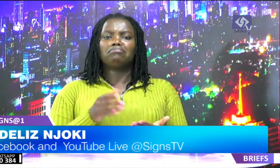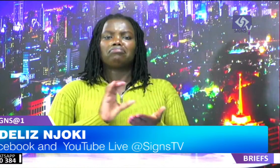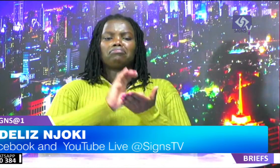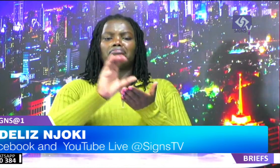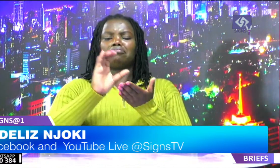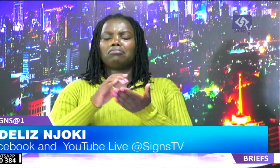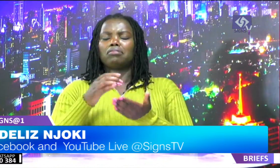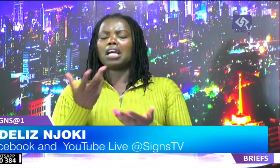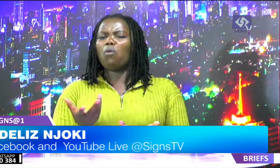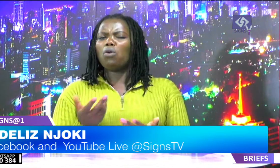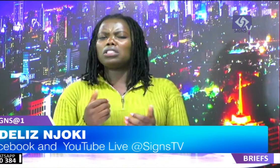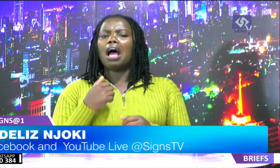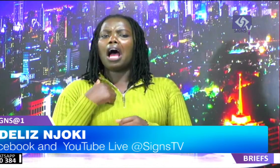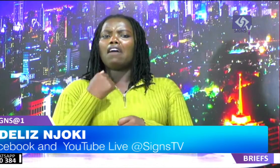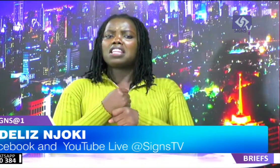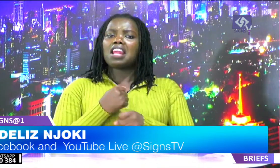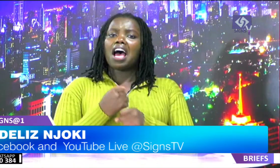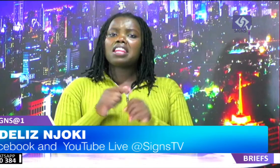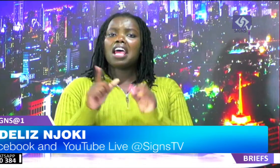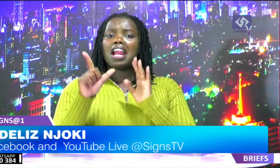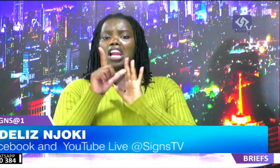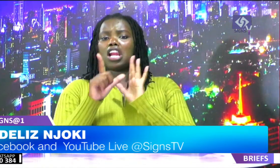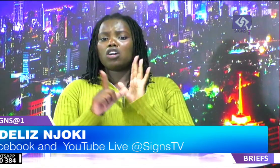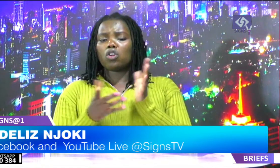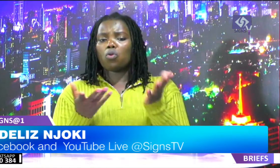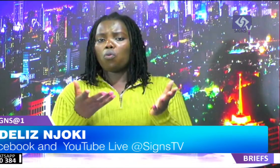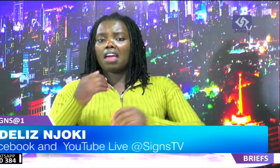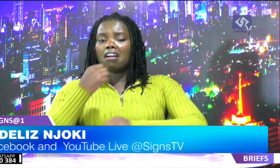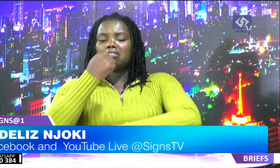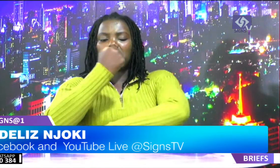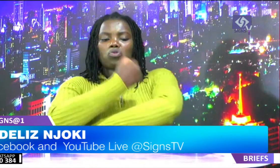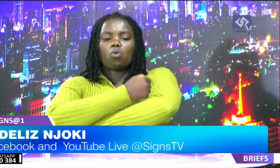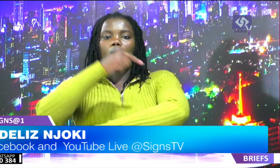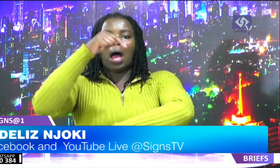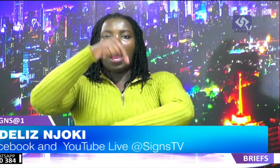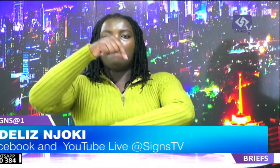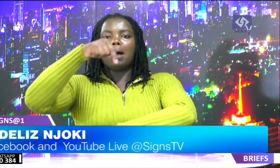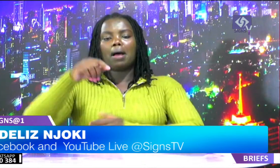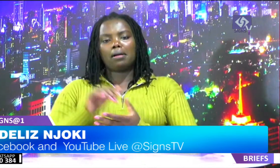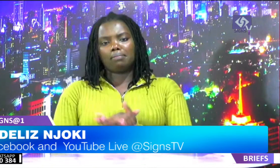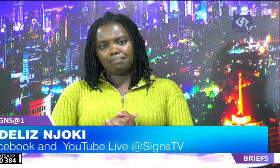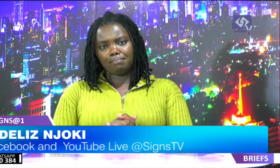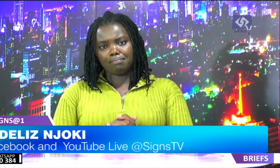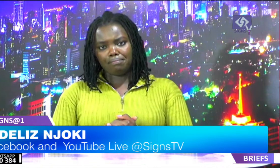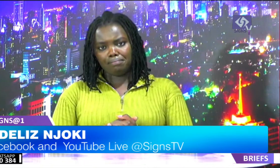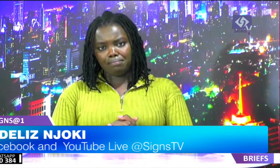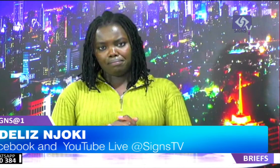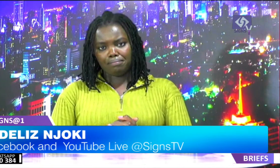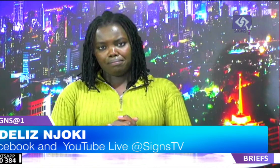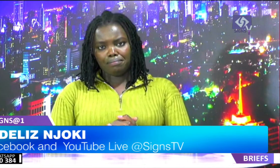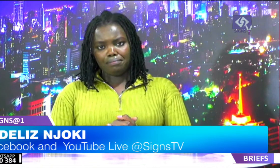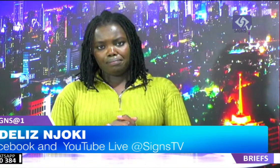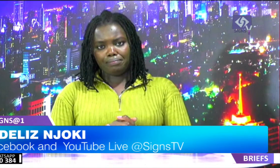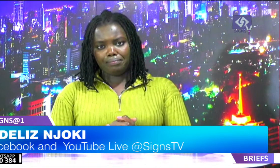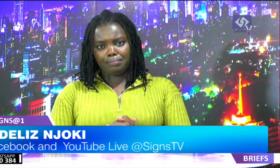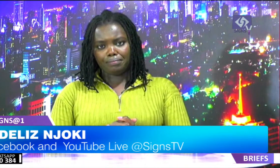Education, and teachers have been dispatched to conduct lessons at the school.